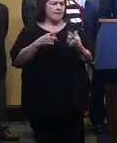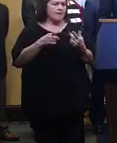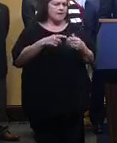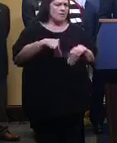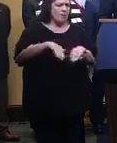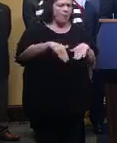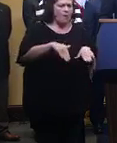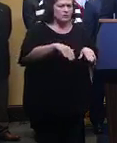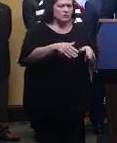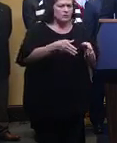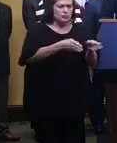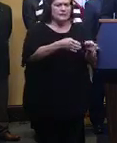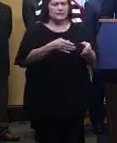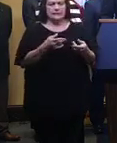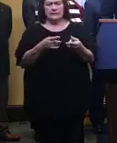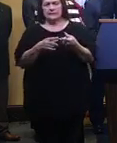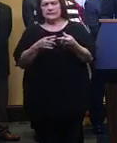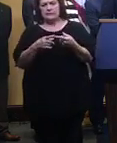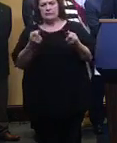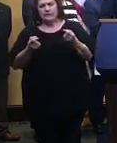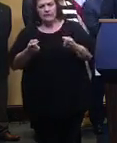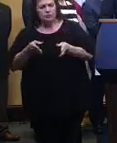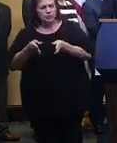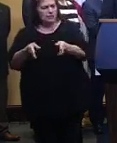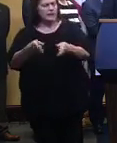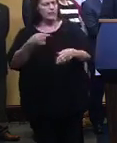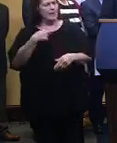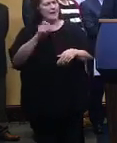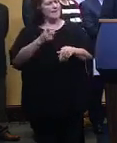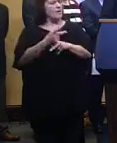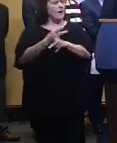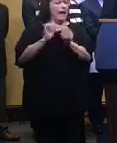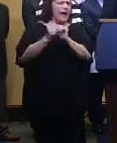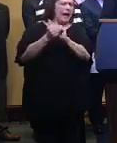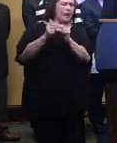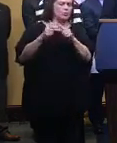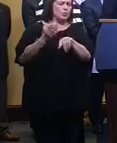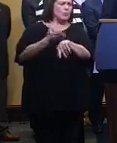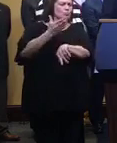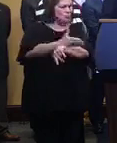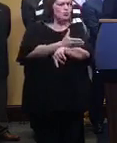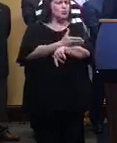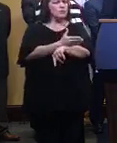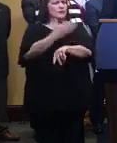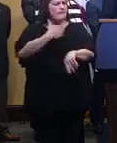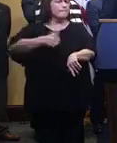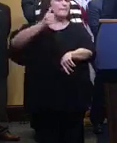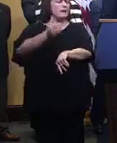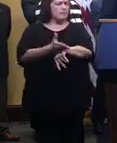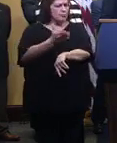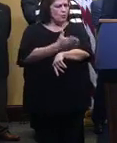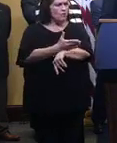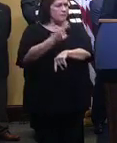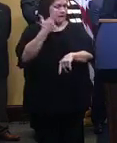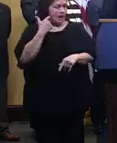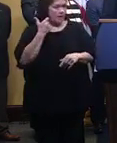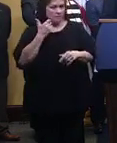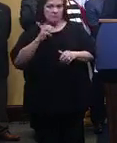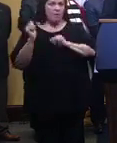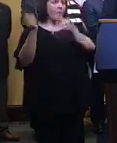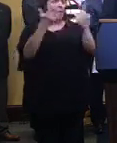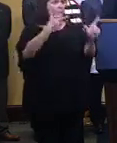ensuring that equity exists as we build a better and a more resilient city, because these issues are facing places all over the world.